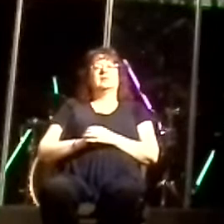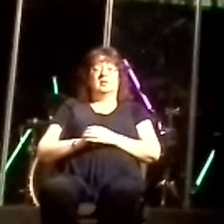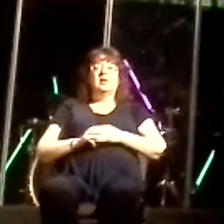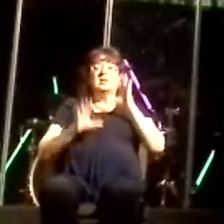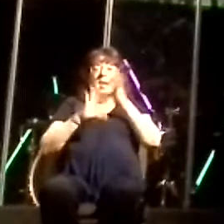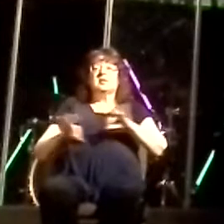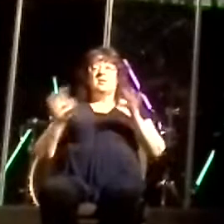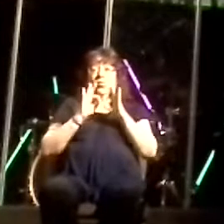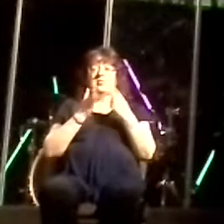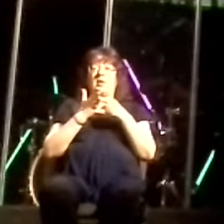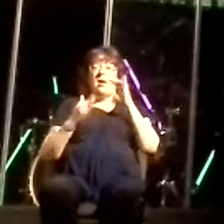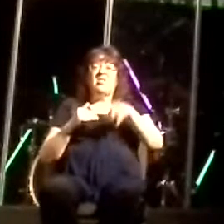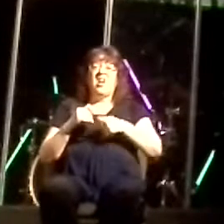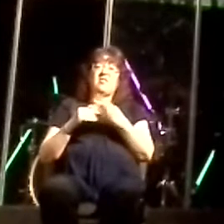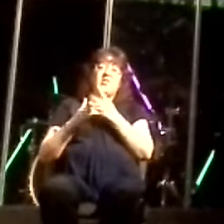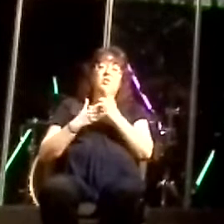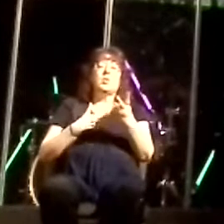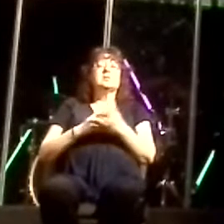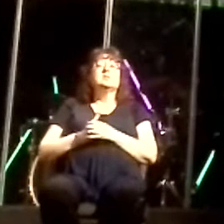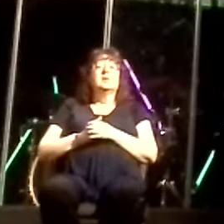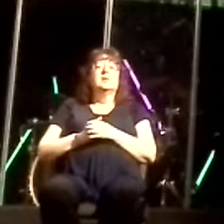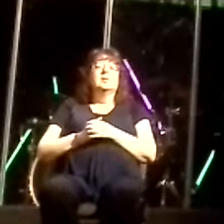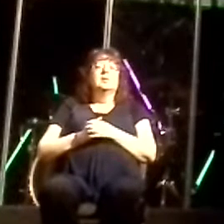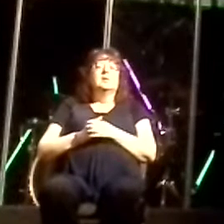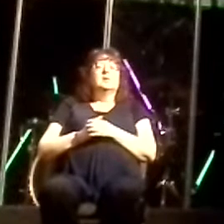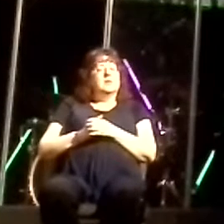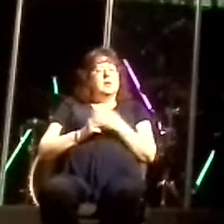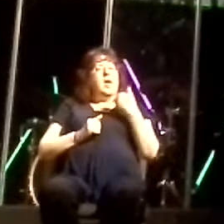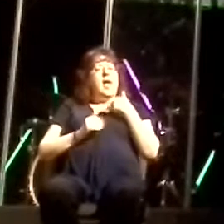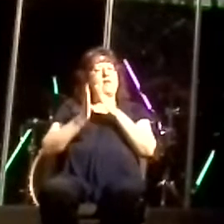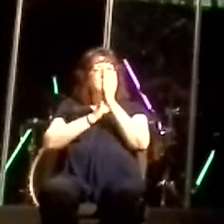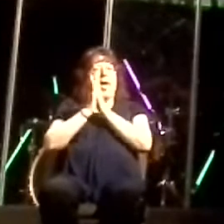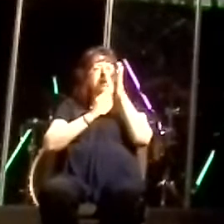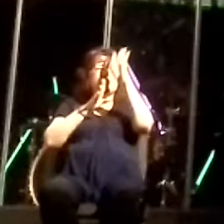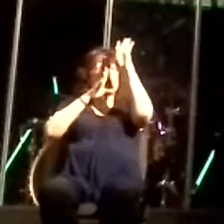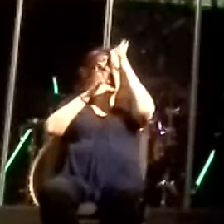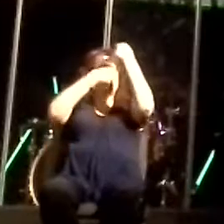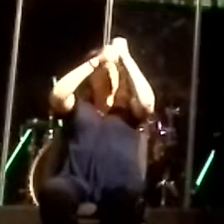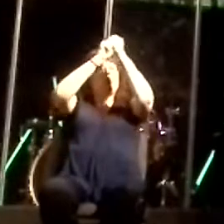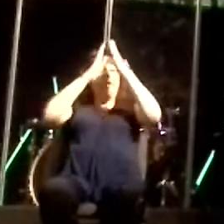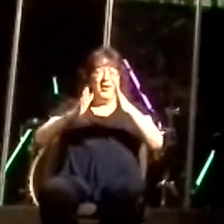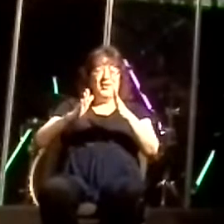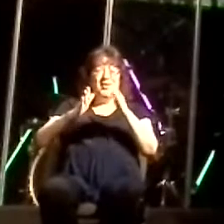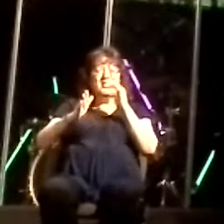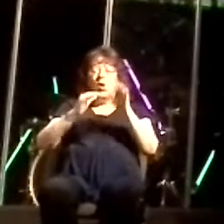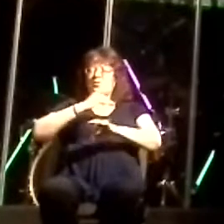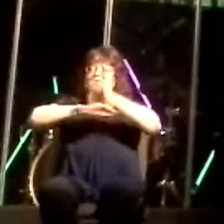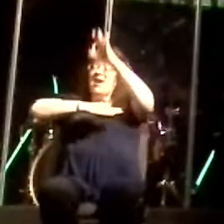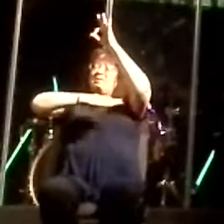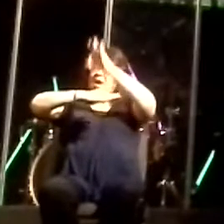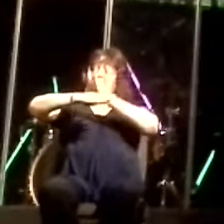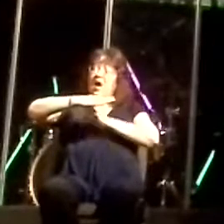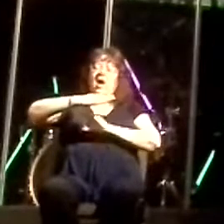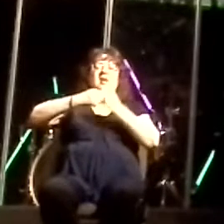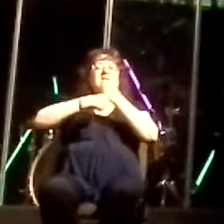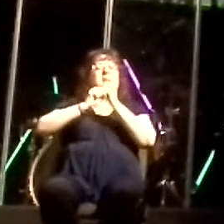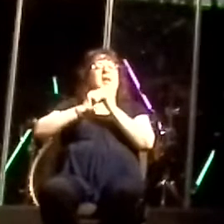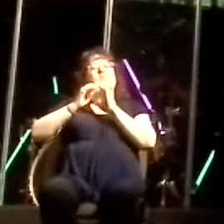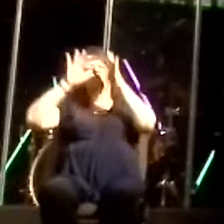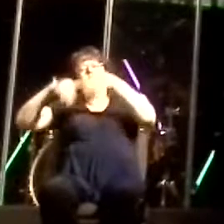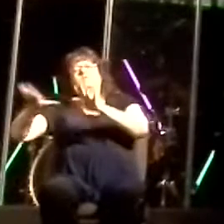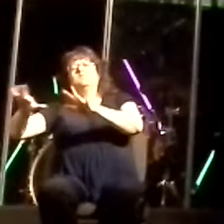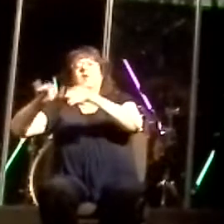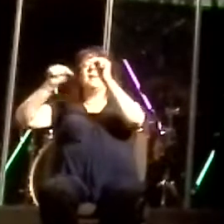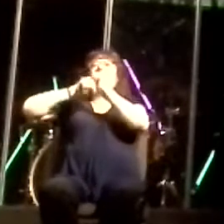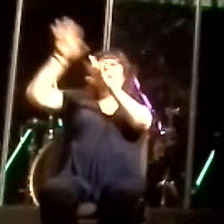that would be important to talk about that for a couple of weeks. You see, we have a passionate creator. You don't make sunrises and sunsets and vast oceans